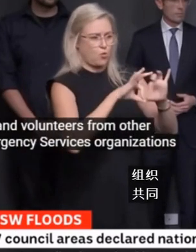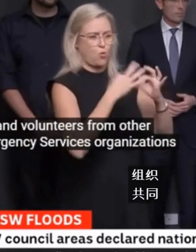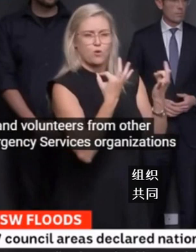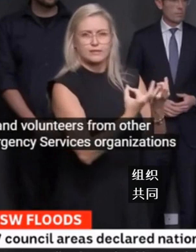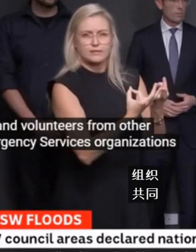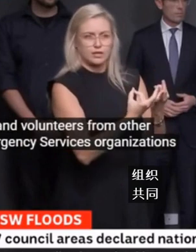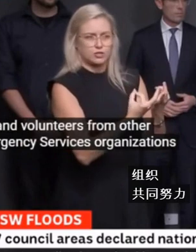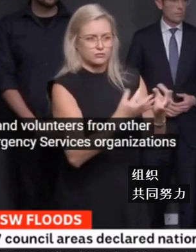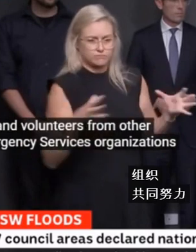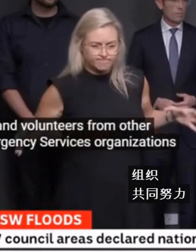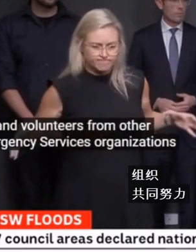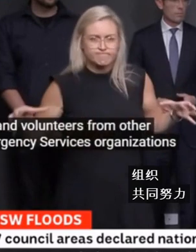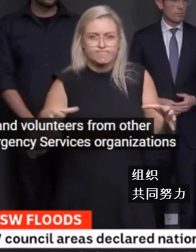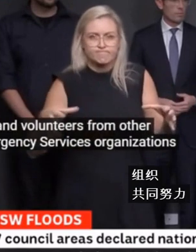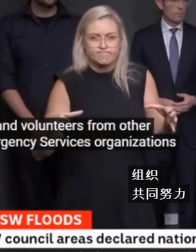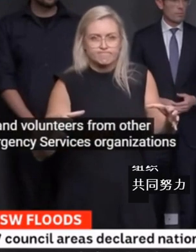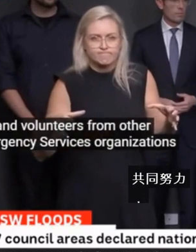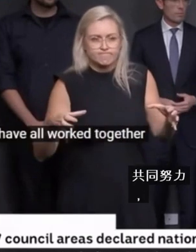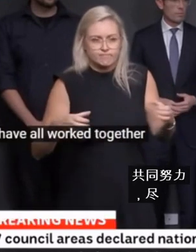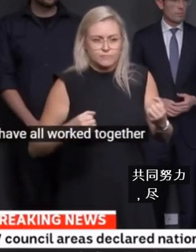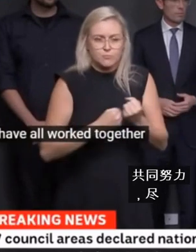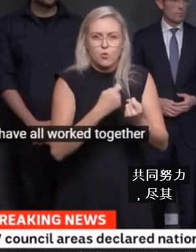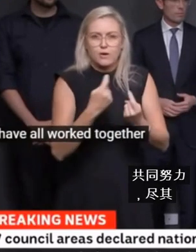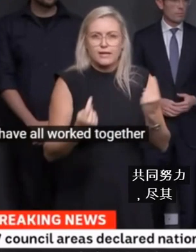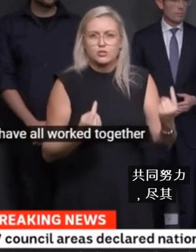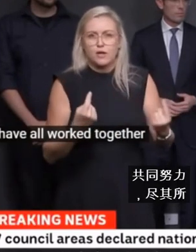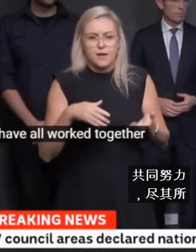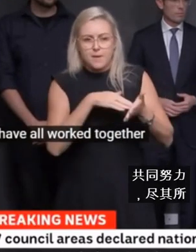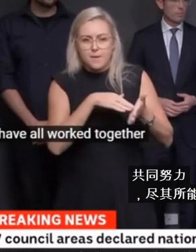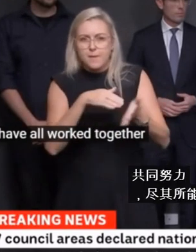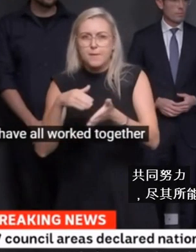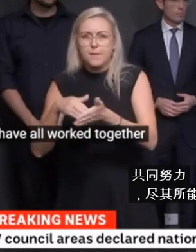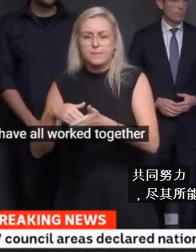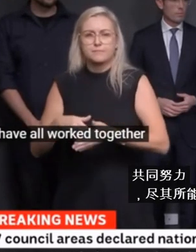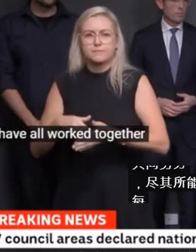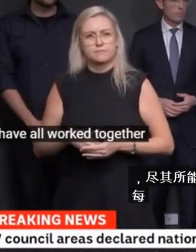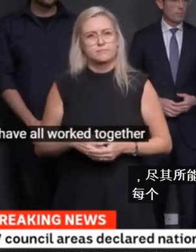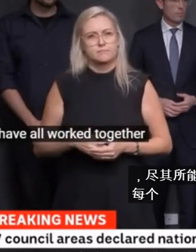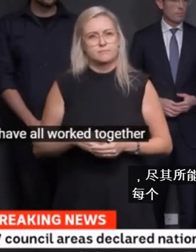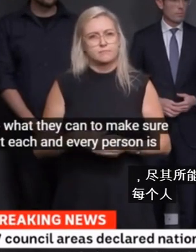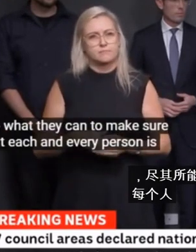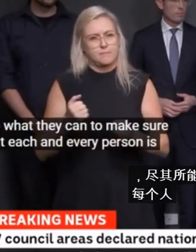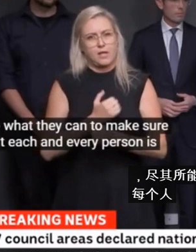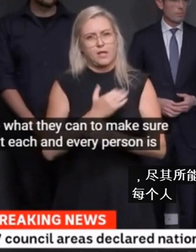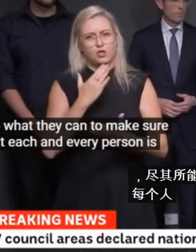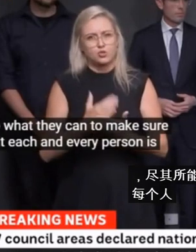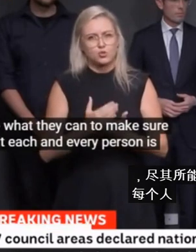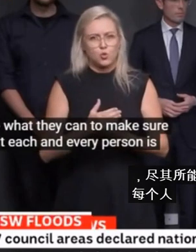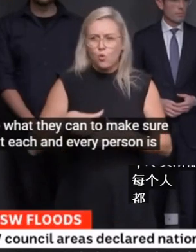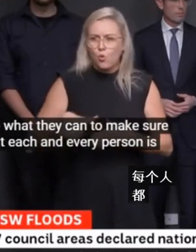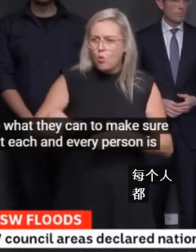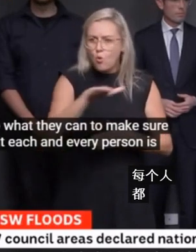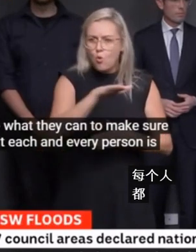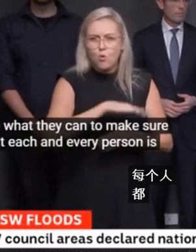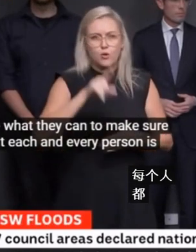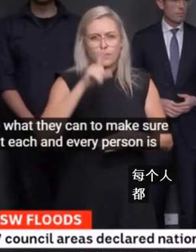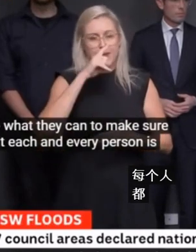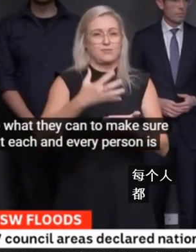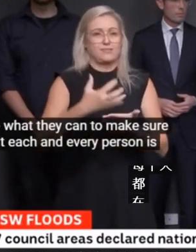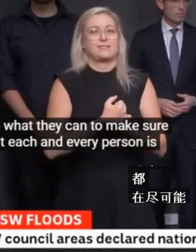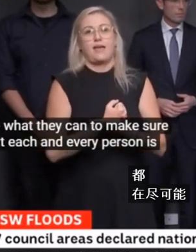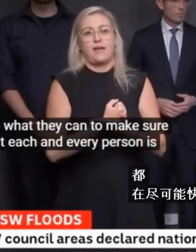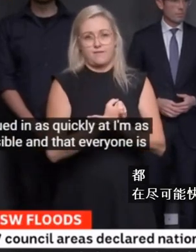who have all worked together to do what they can to make sure that each and every person is